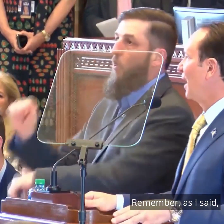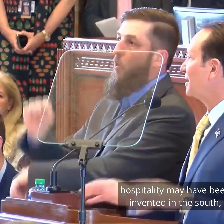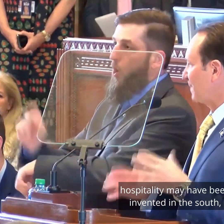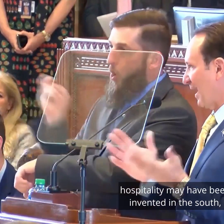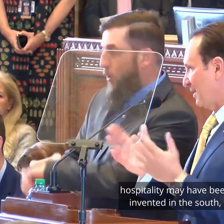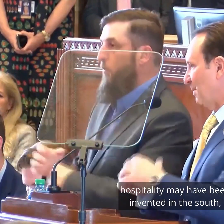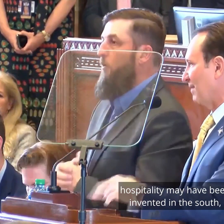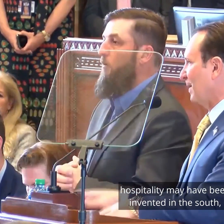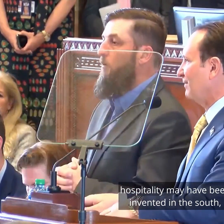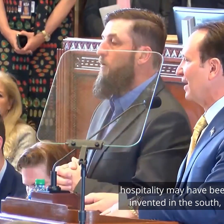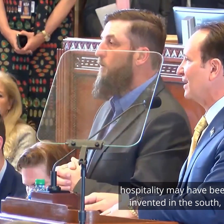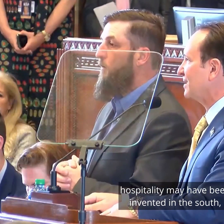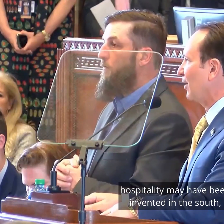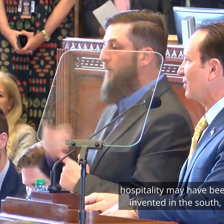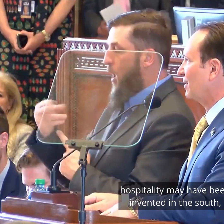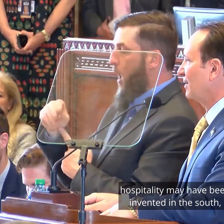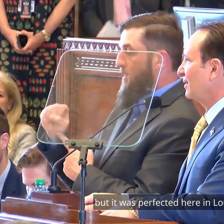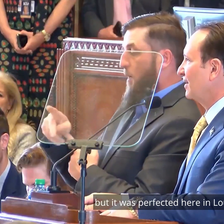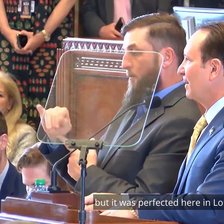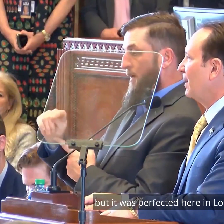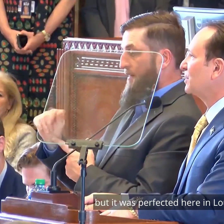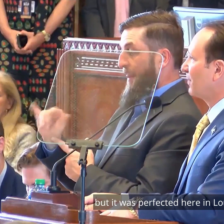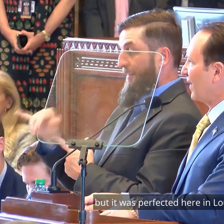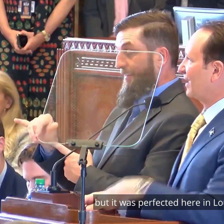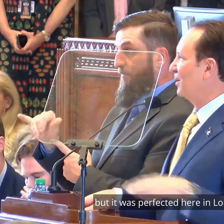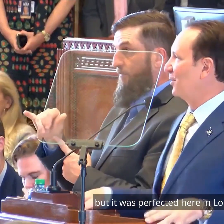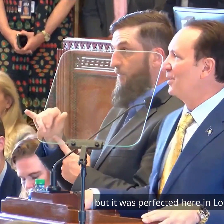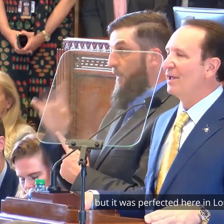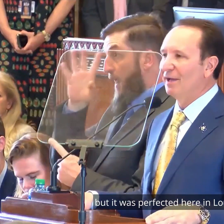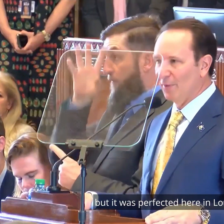said, hospitality may have been invented in the South, but it was